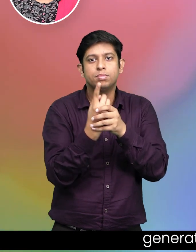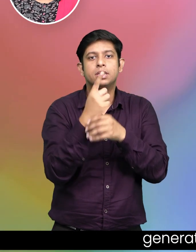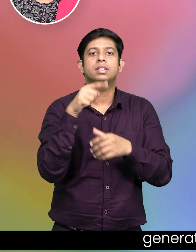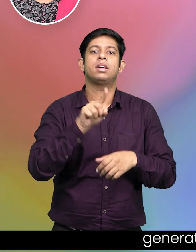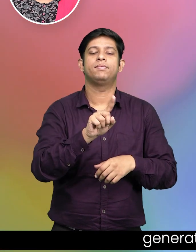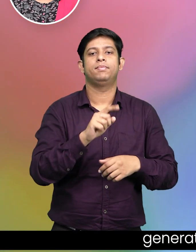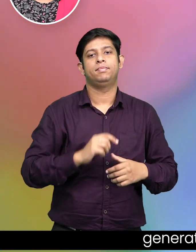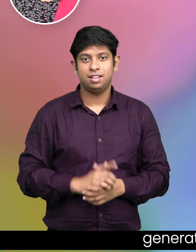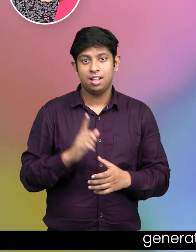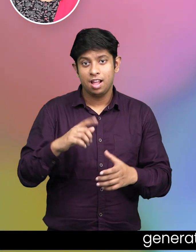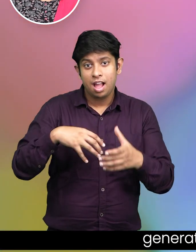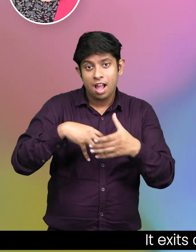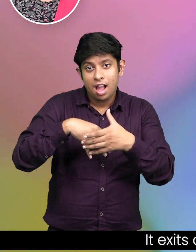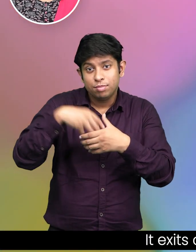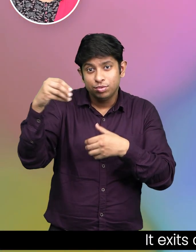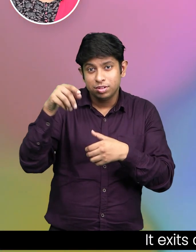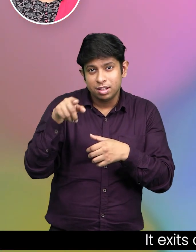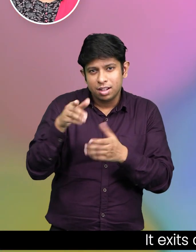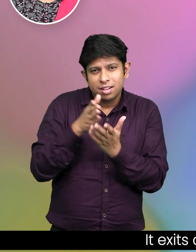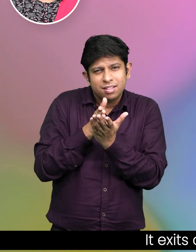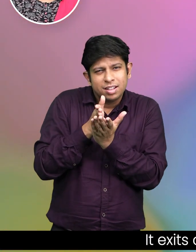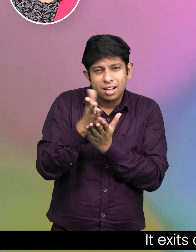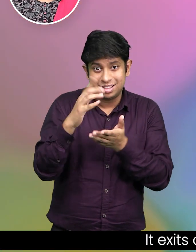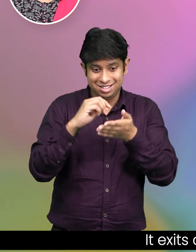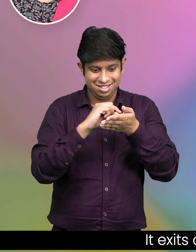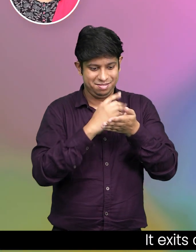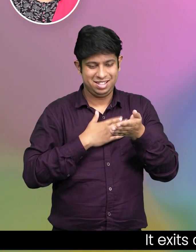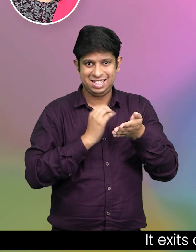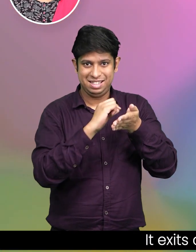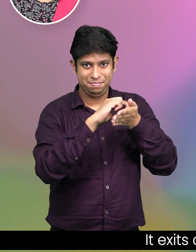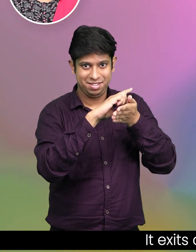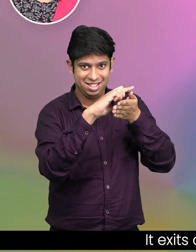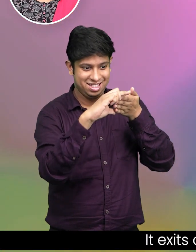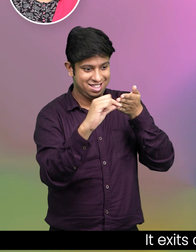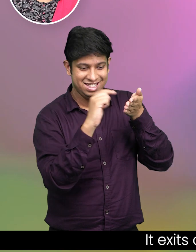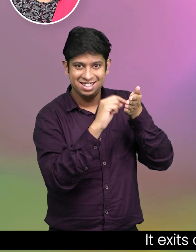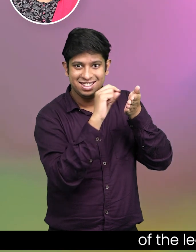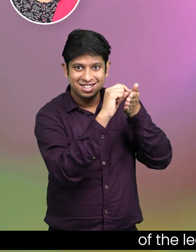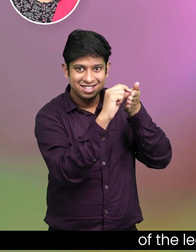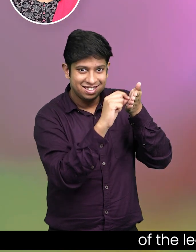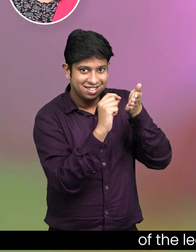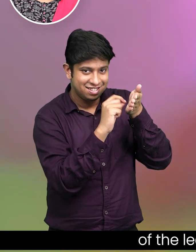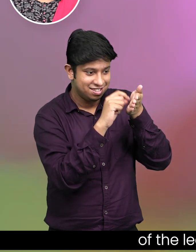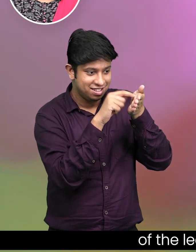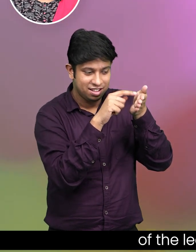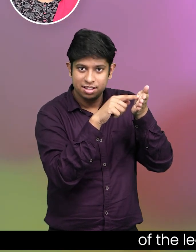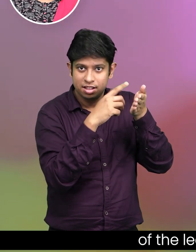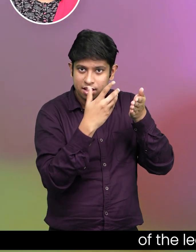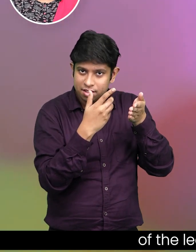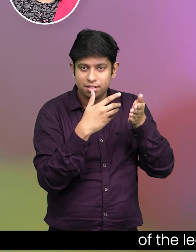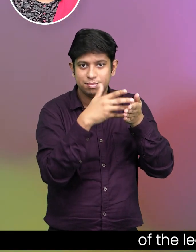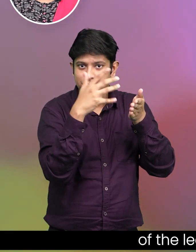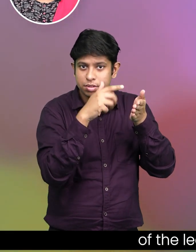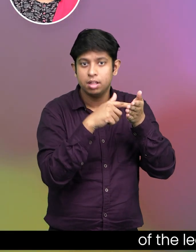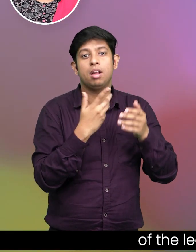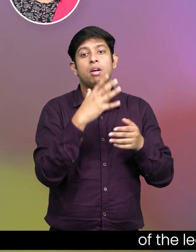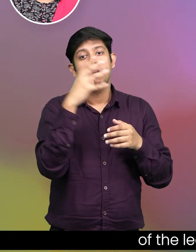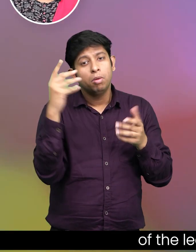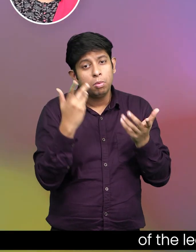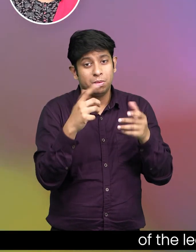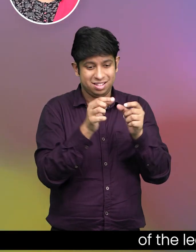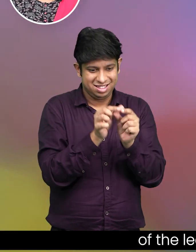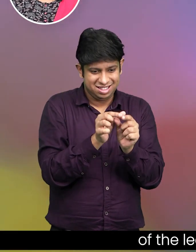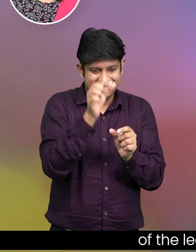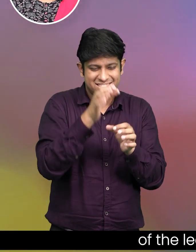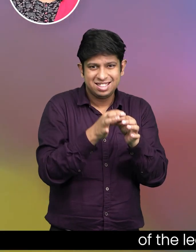photosynthesis. It exists outside through the stomata of the leaves and lenticels of the